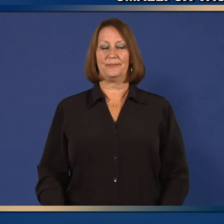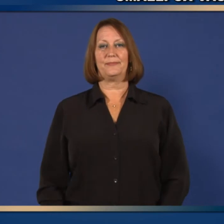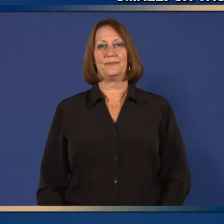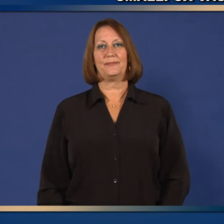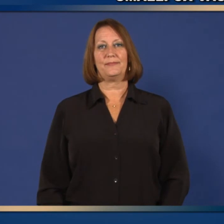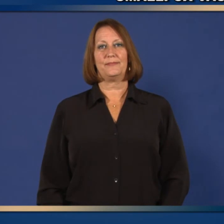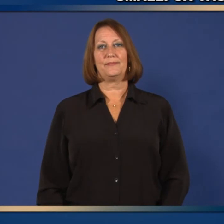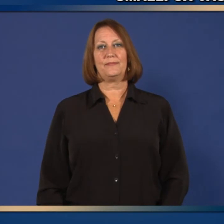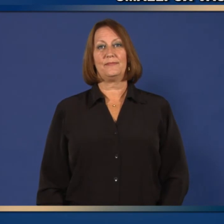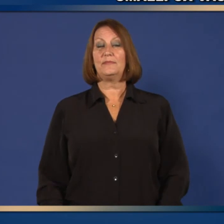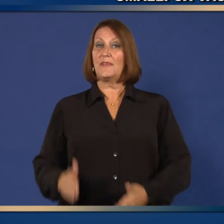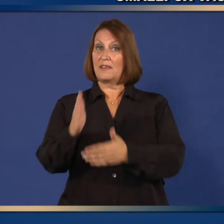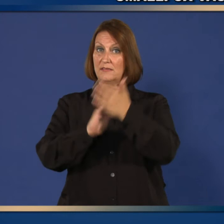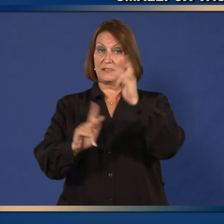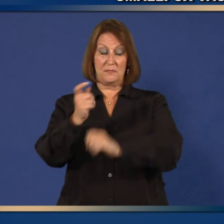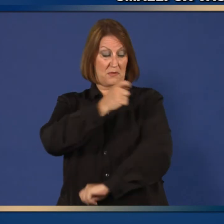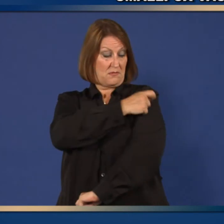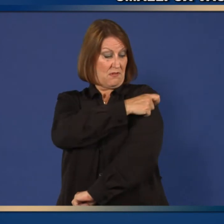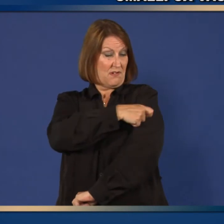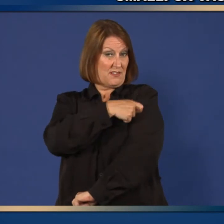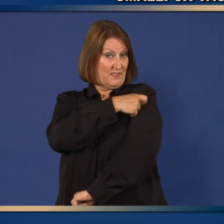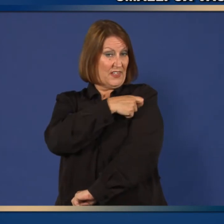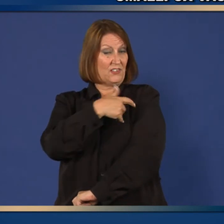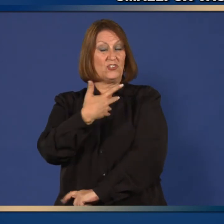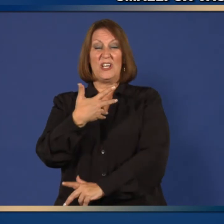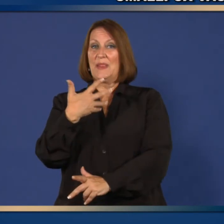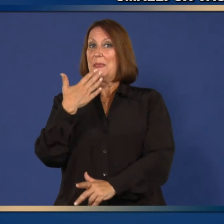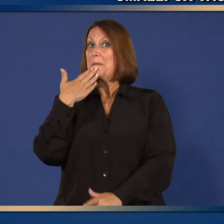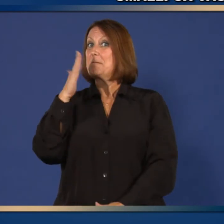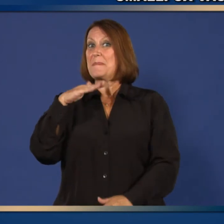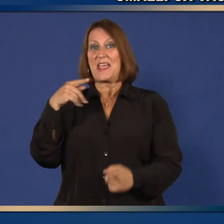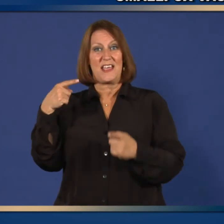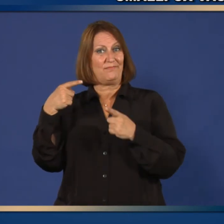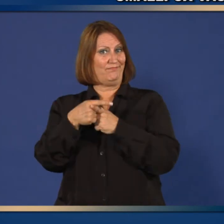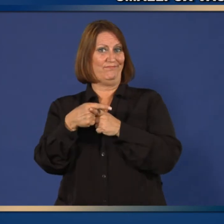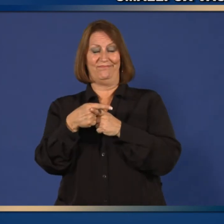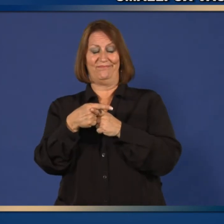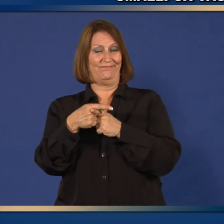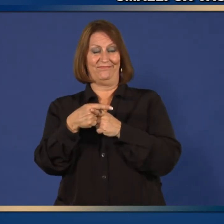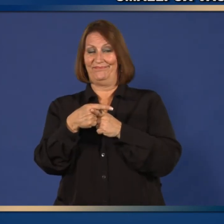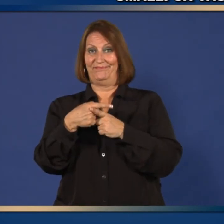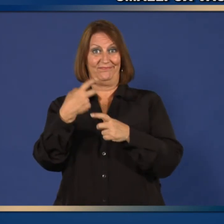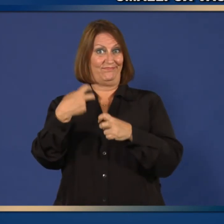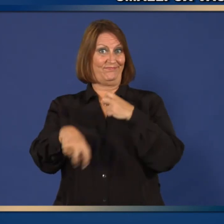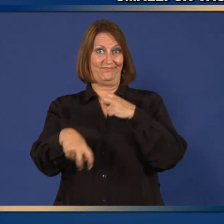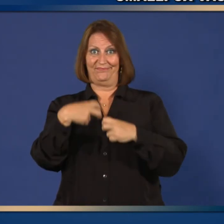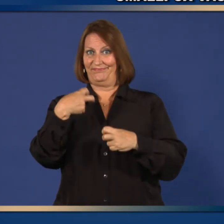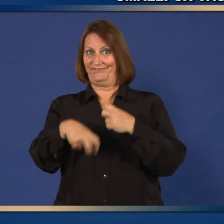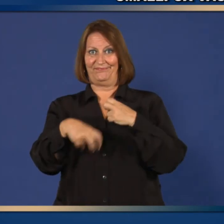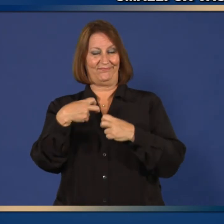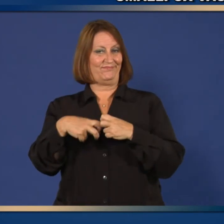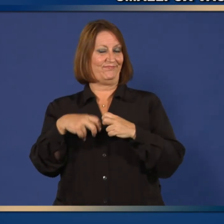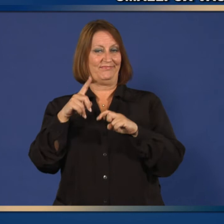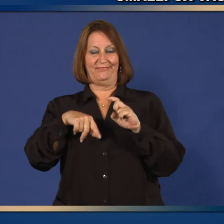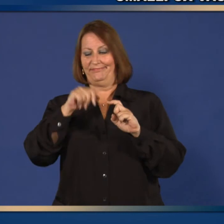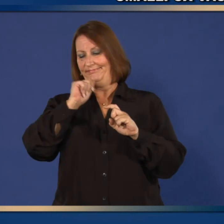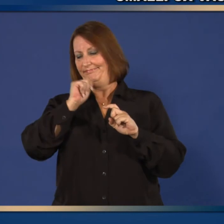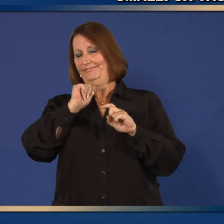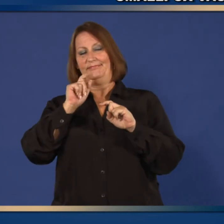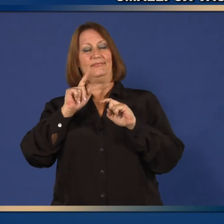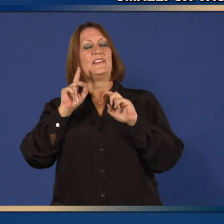Severe or life-threatening problems, get to a healthcare provider immediately.